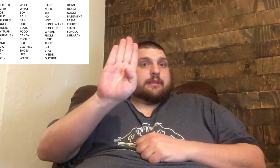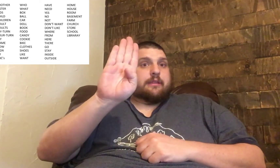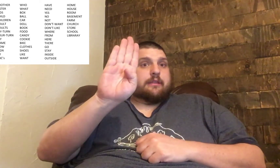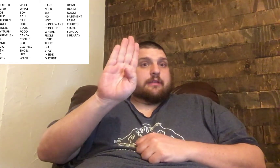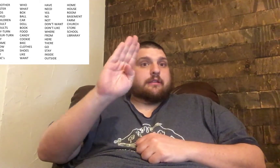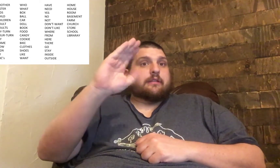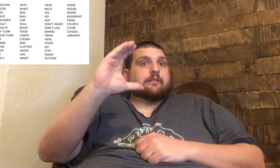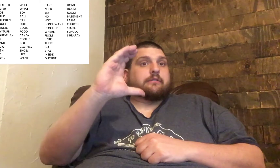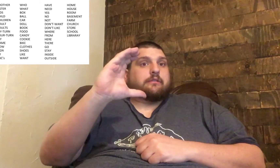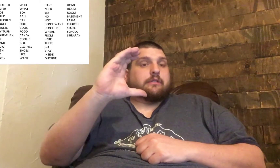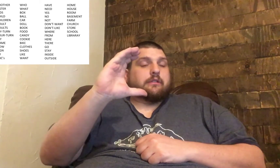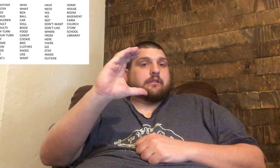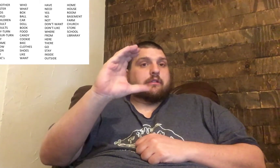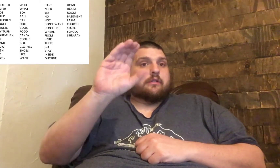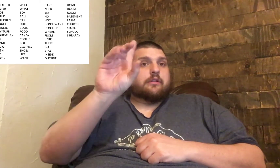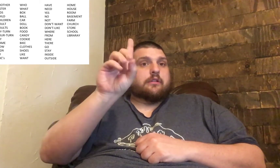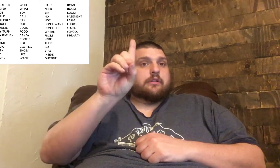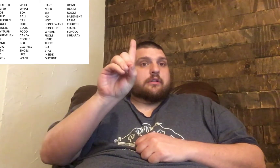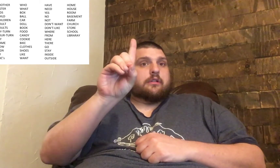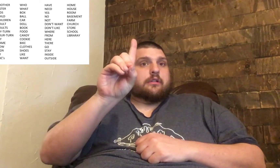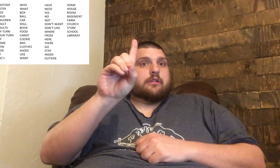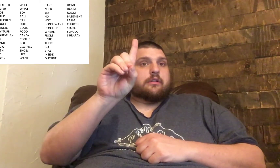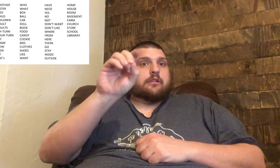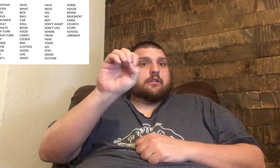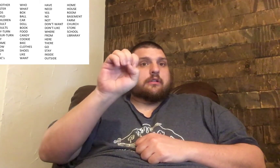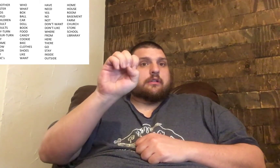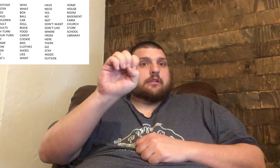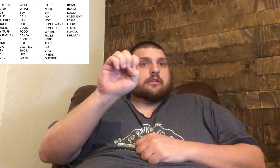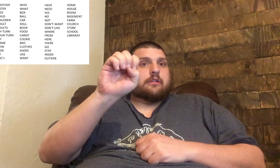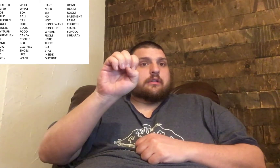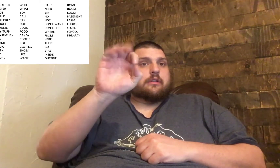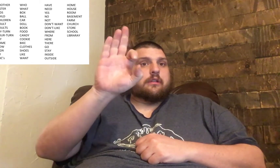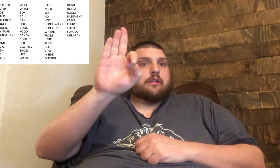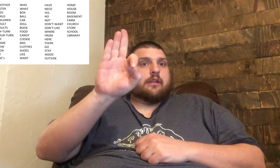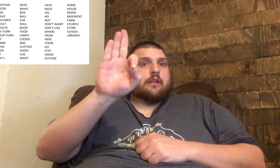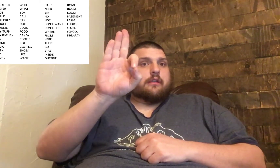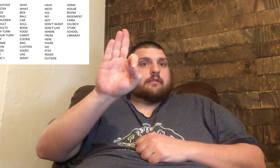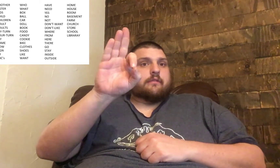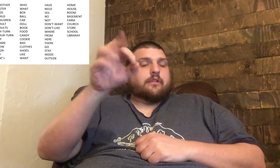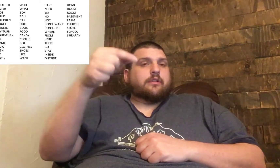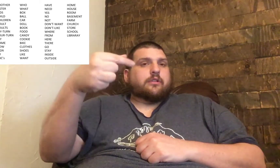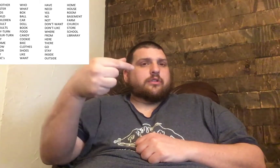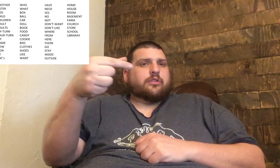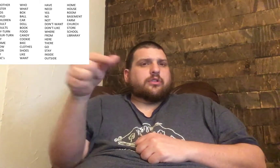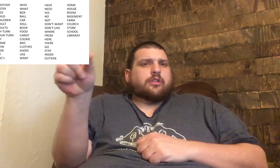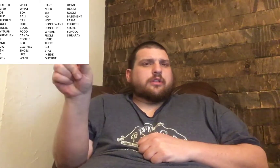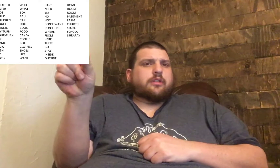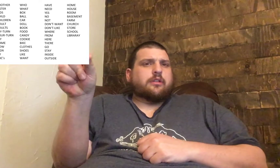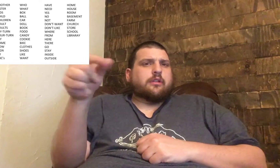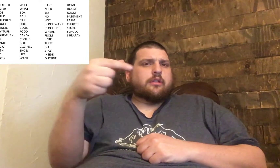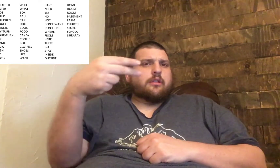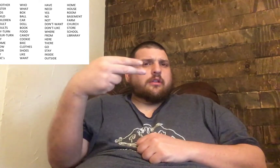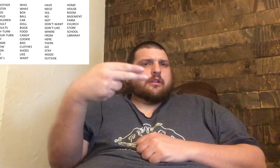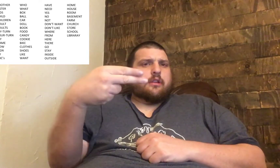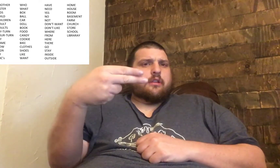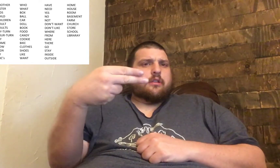B, C, D, E, F, G,